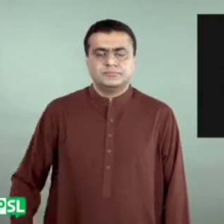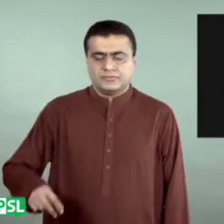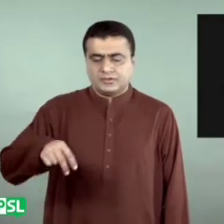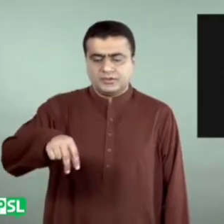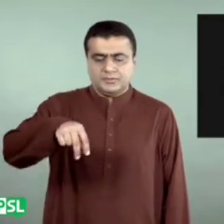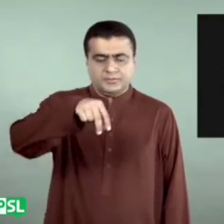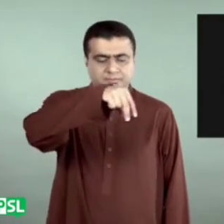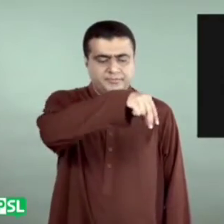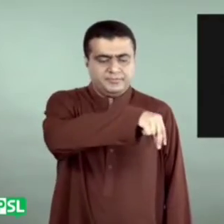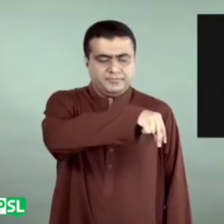dhakkan,